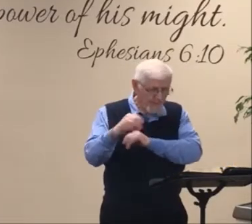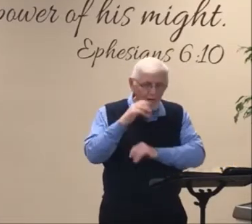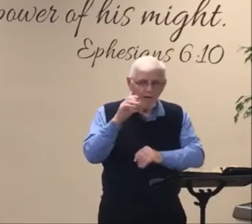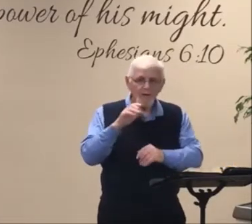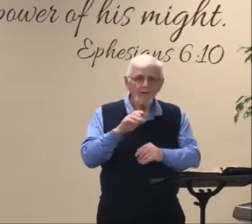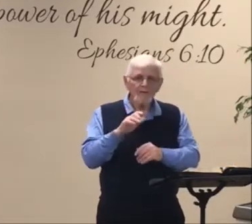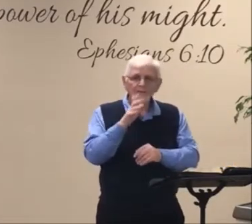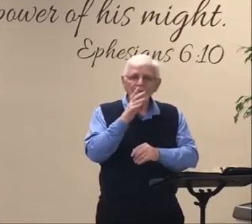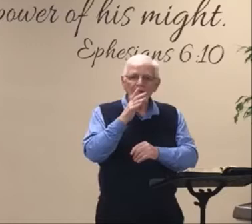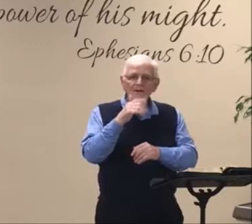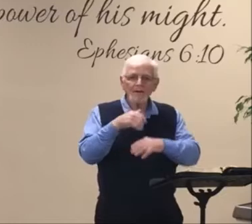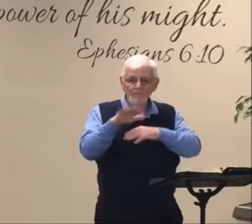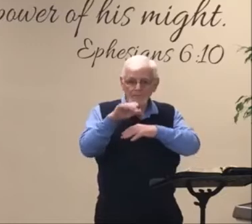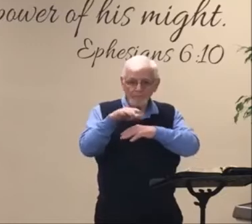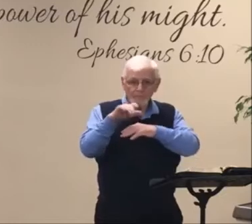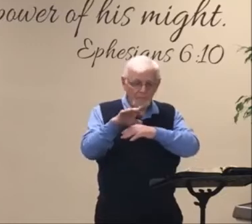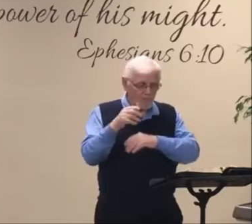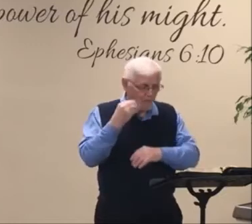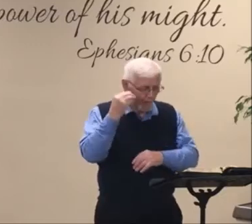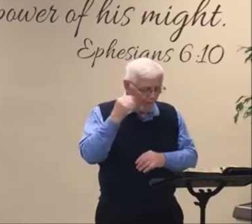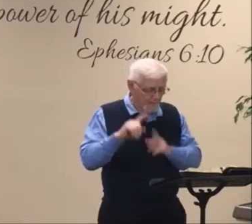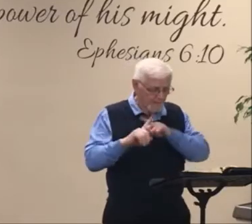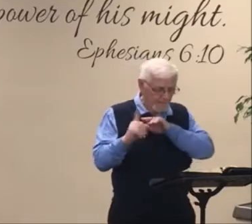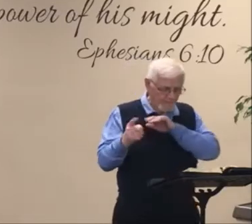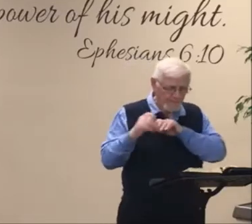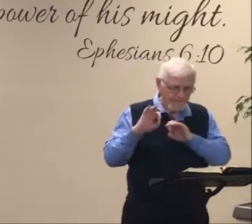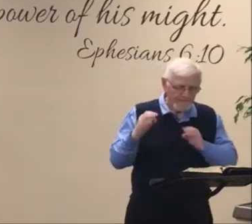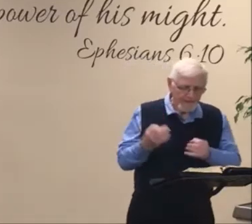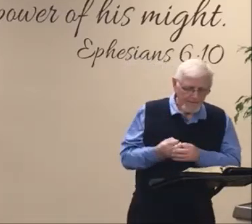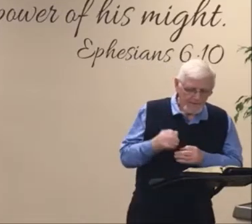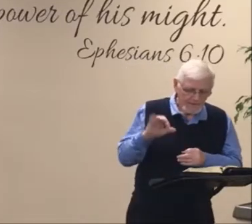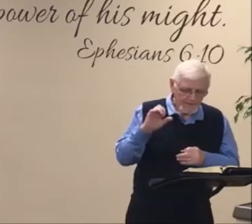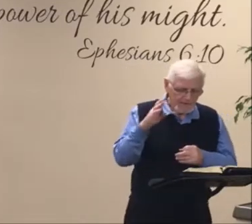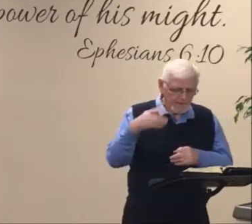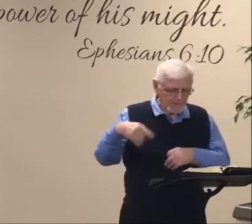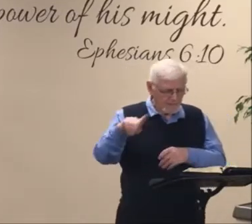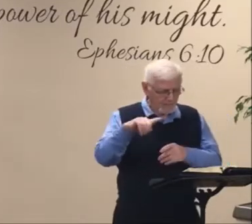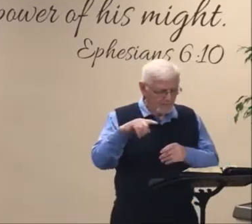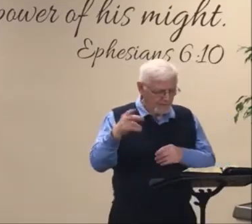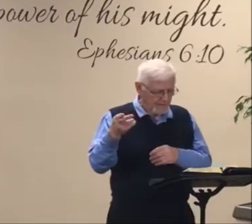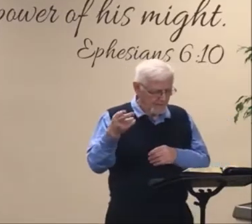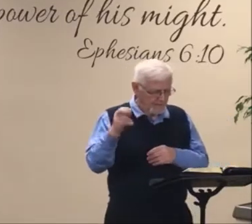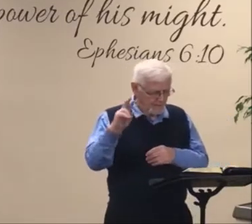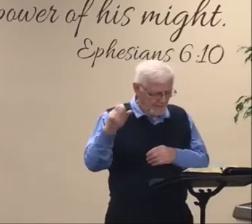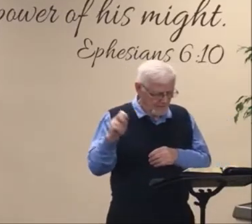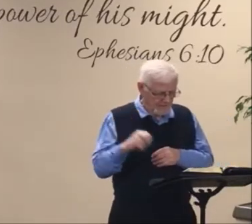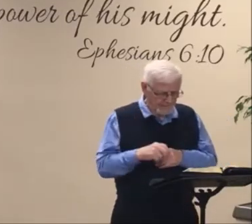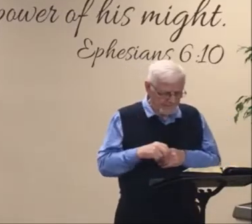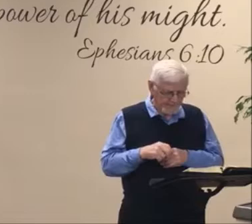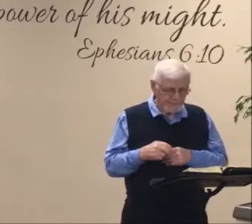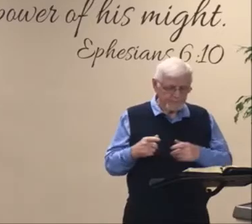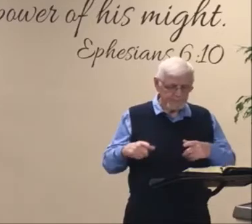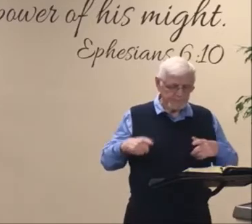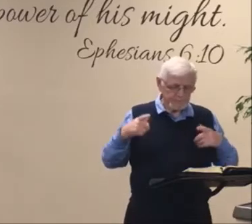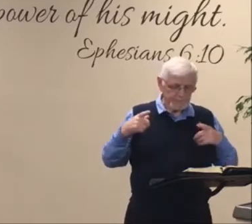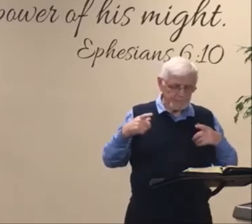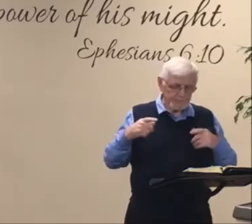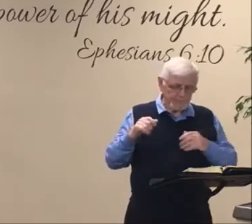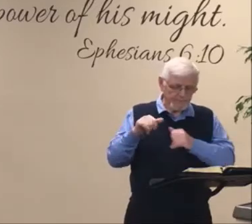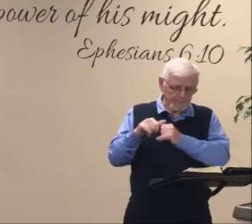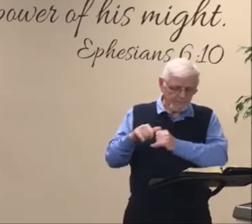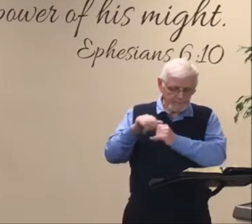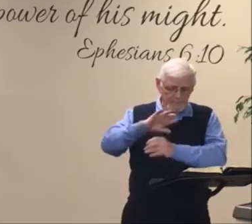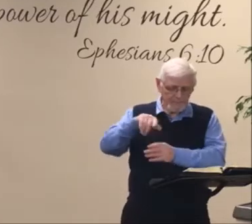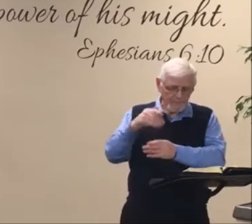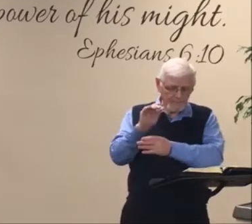away to his family. In verse 10, Jacob went out from Beersheba and went to Haran. And he lighted upon a certain place and tarried there all night because